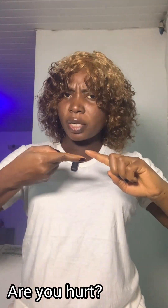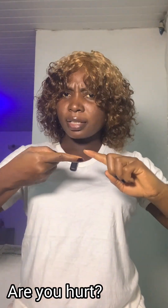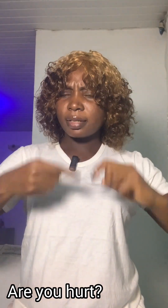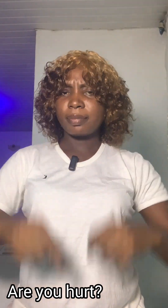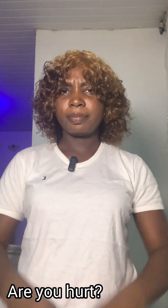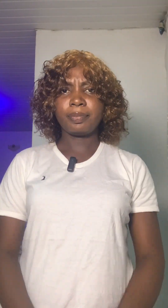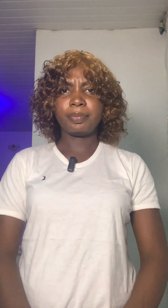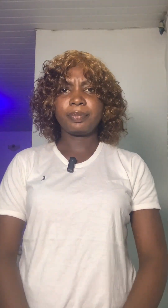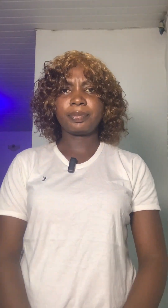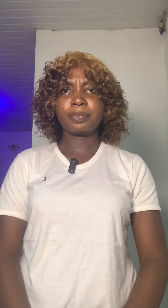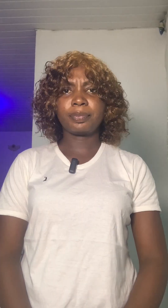hurt?